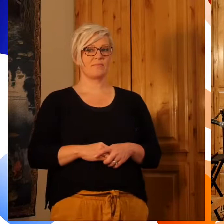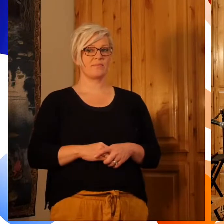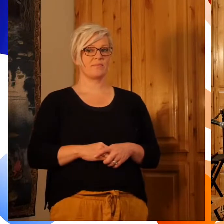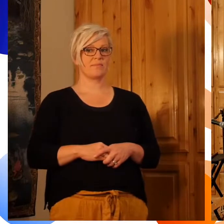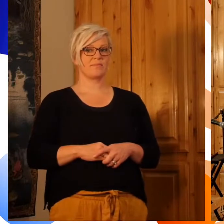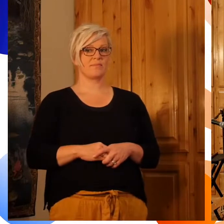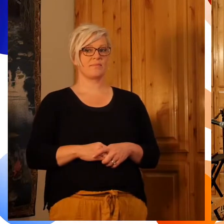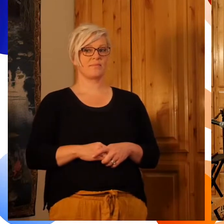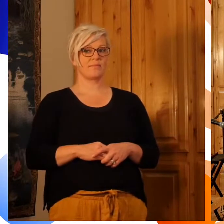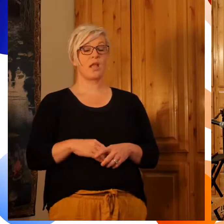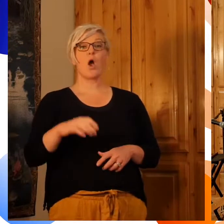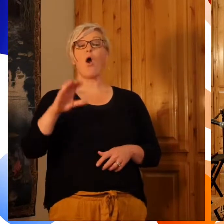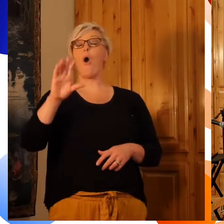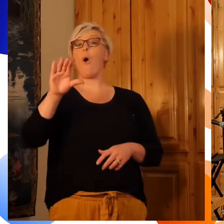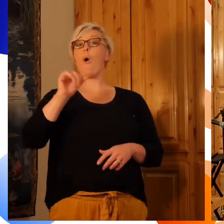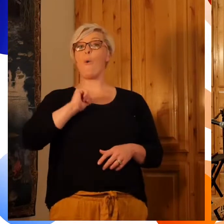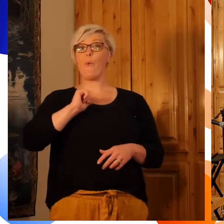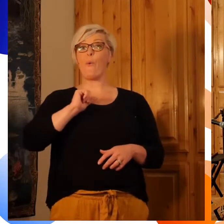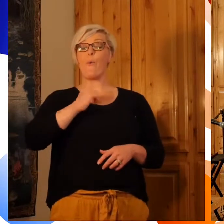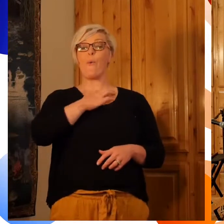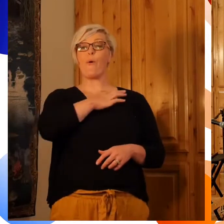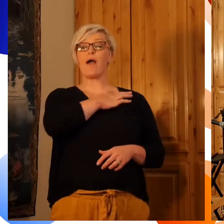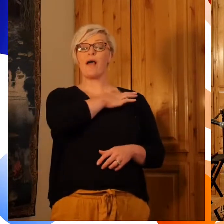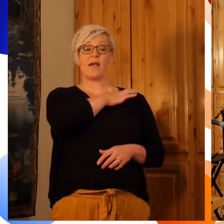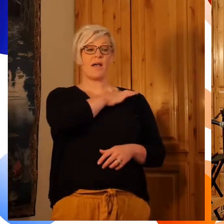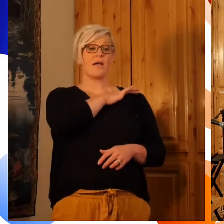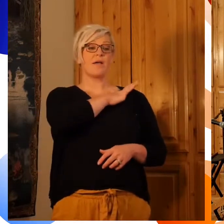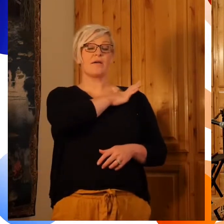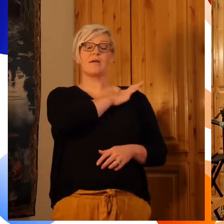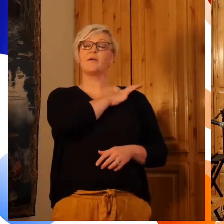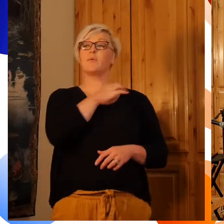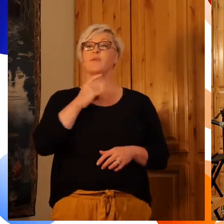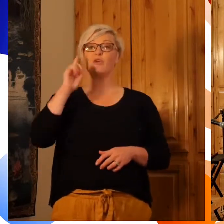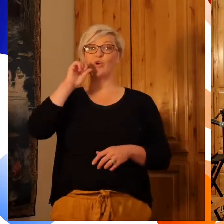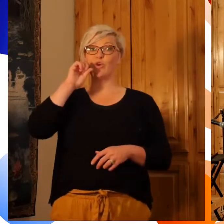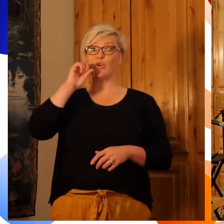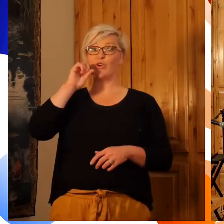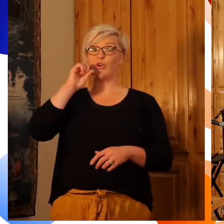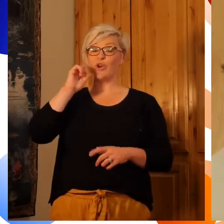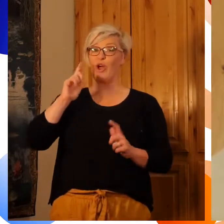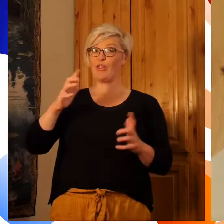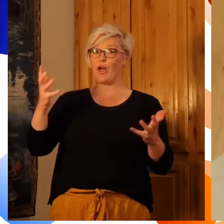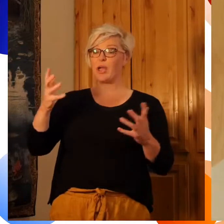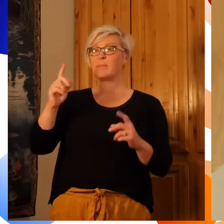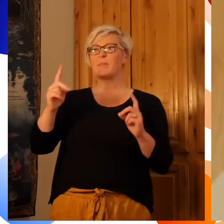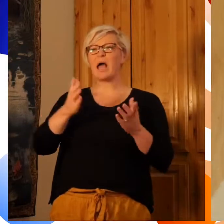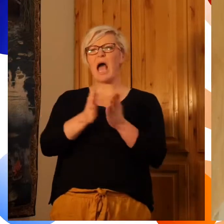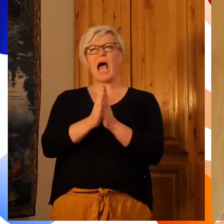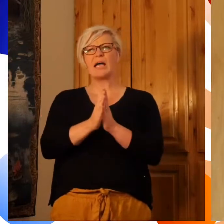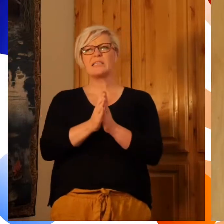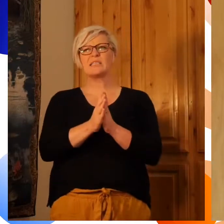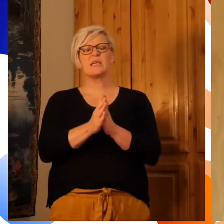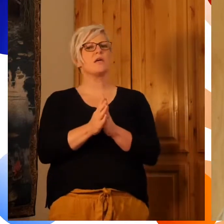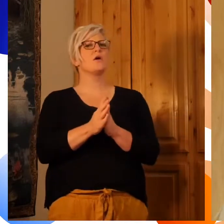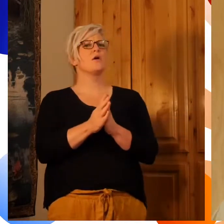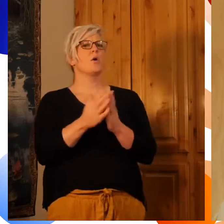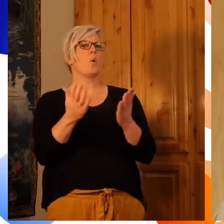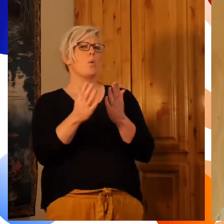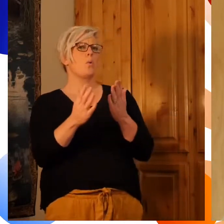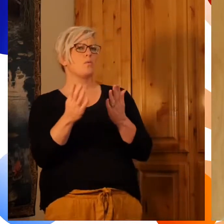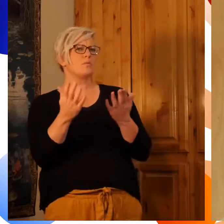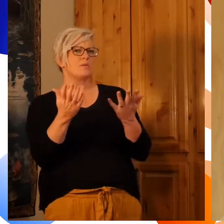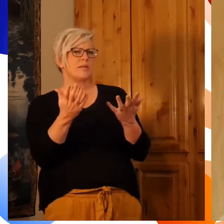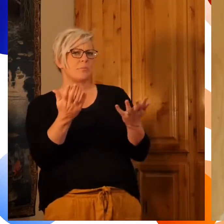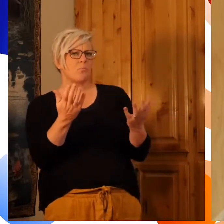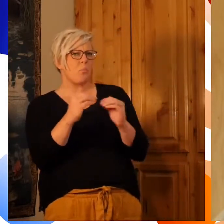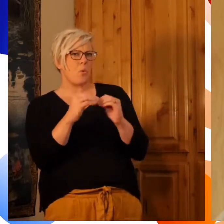how about one we've had quite a bit of is where did you, what about your instruments that you play? And